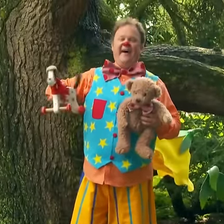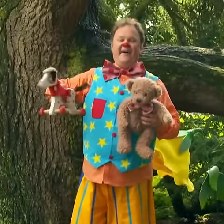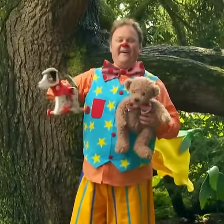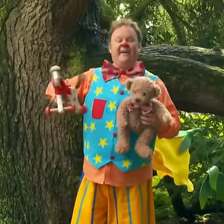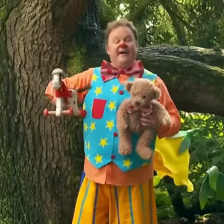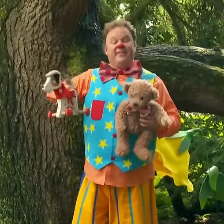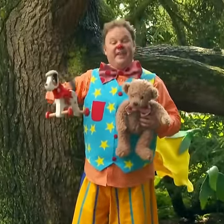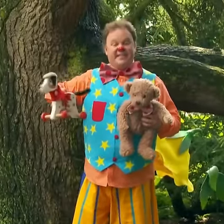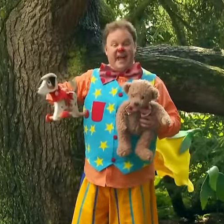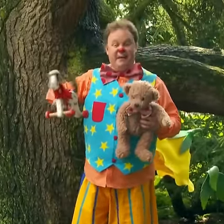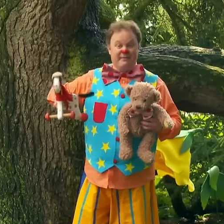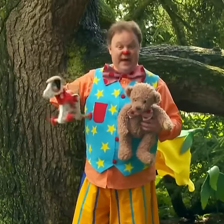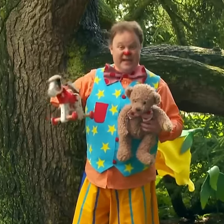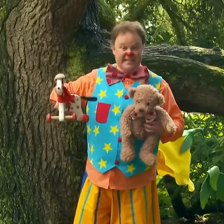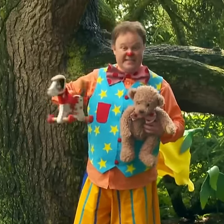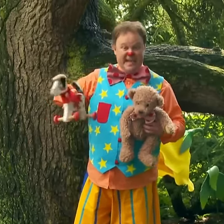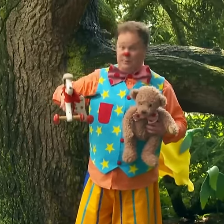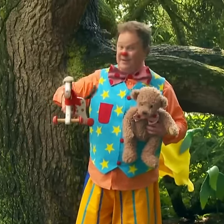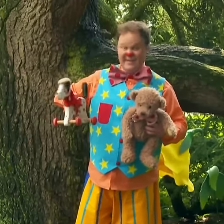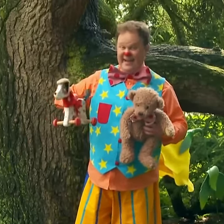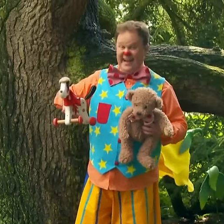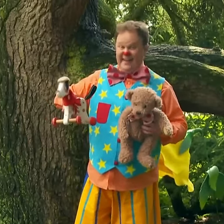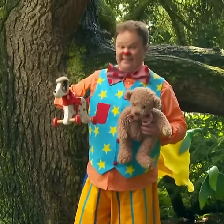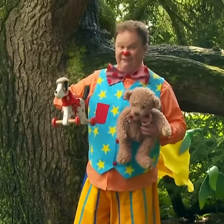Oh, this game of hide and seek was lots of